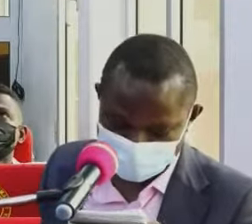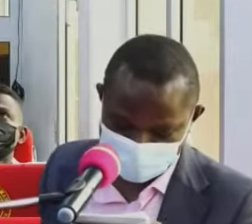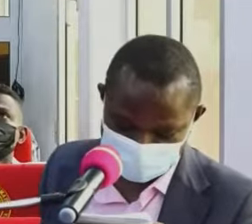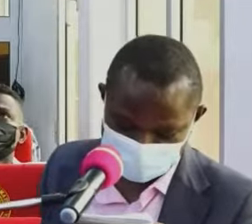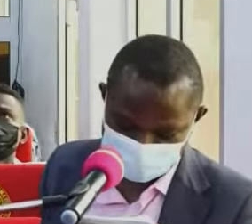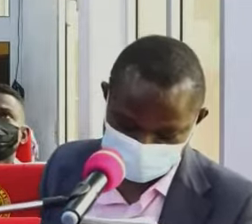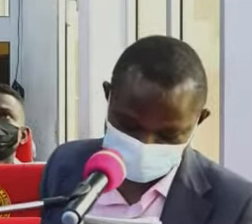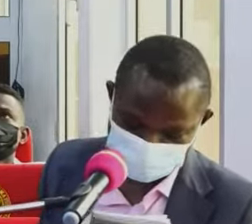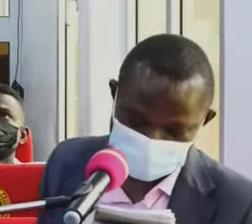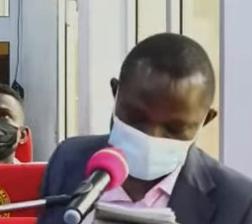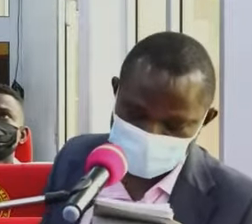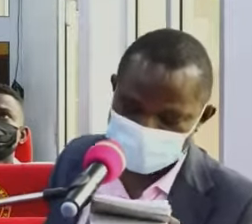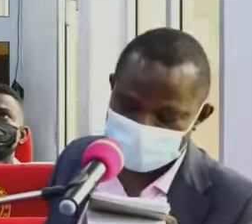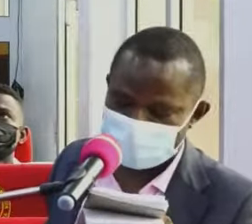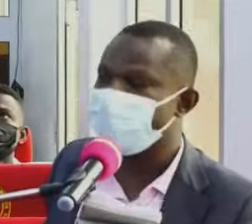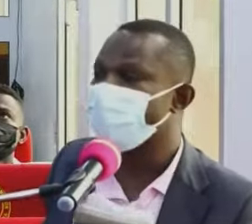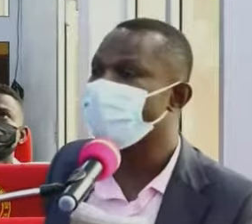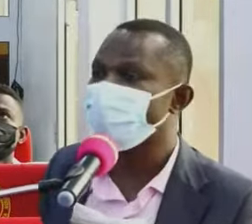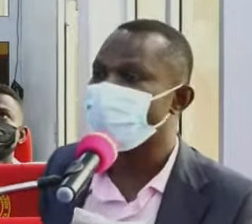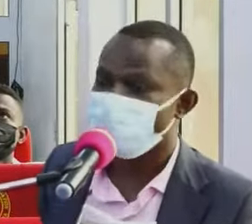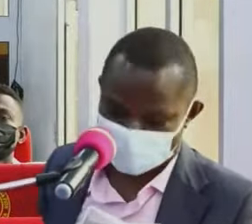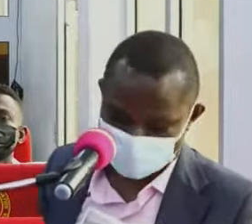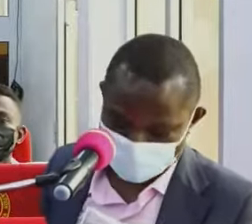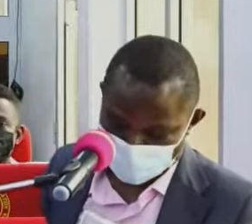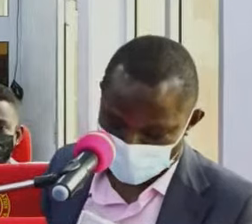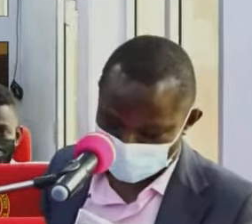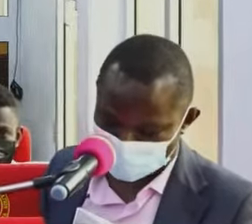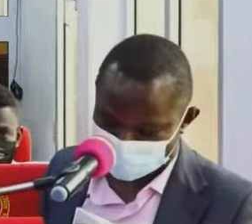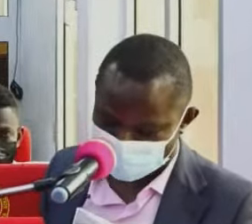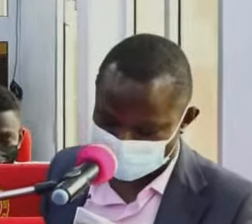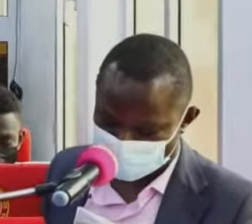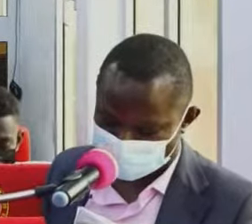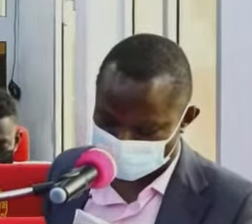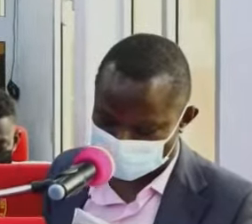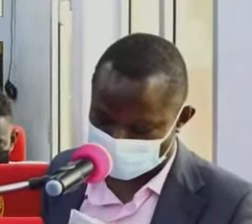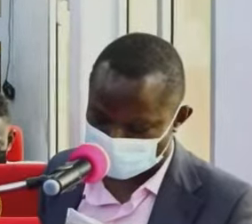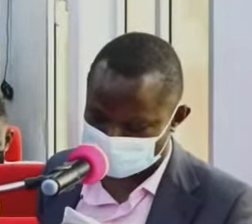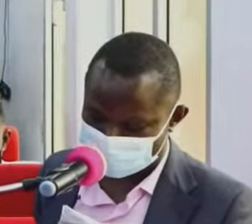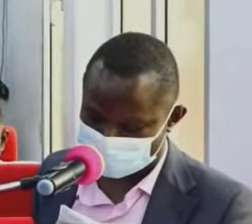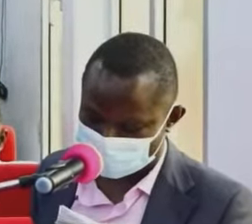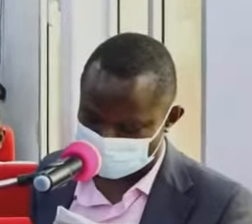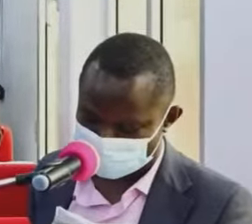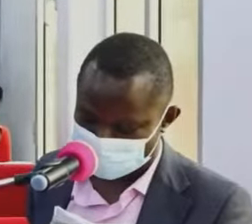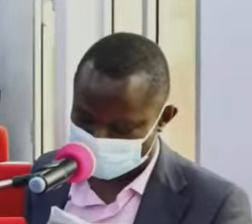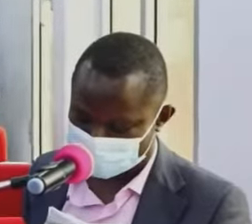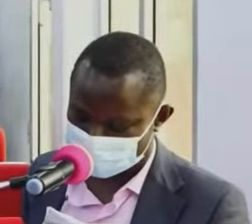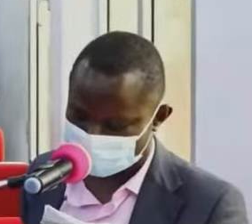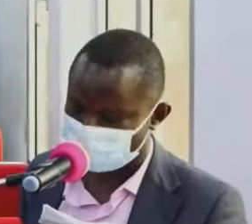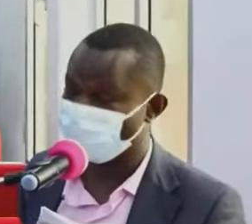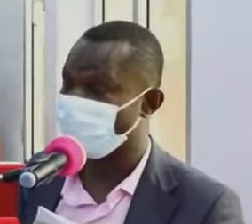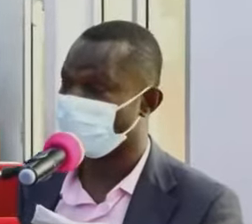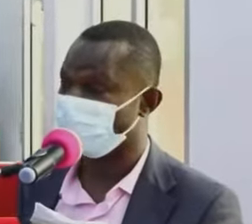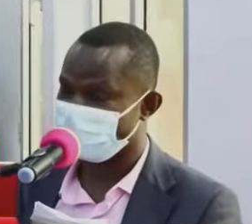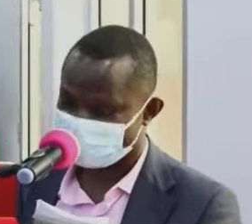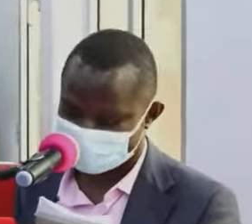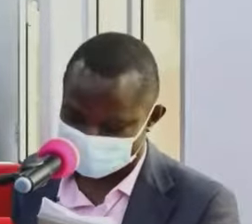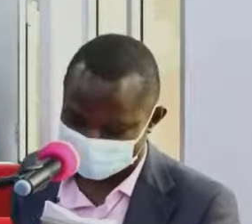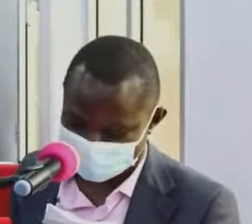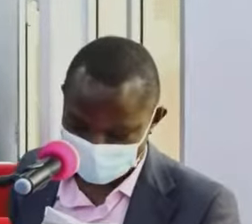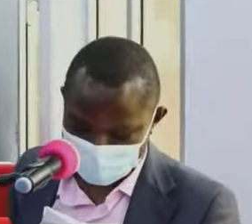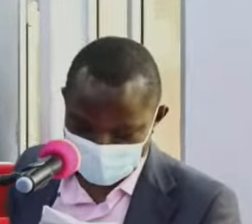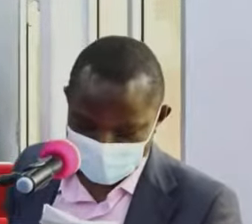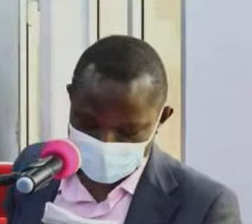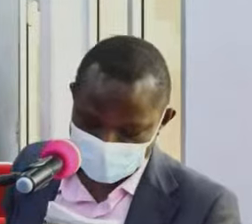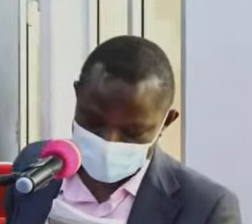my second question. On 5th of July